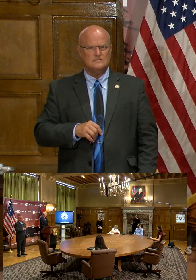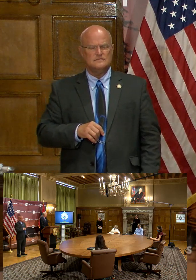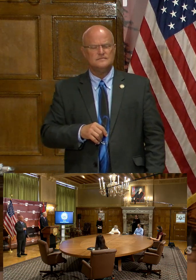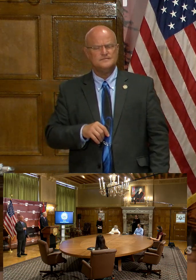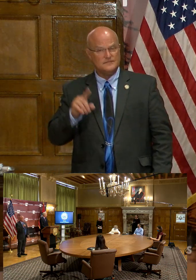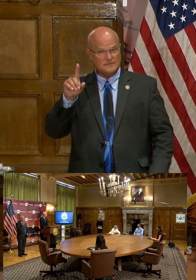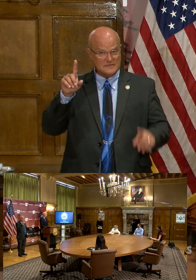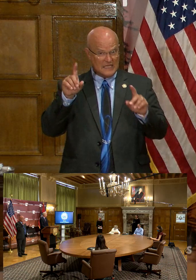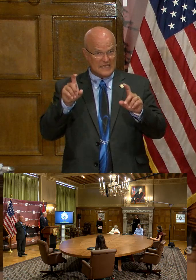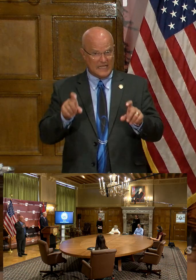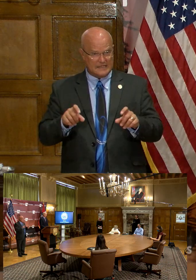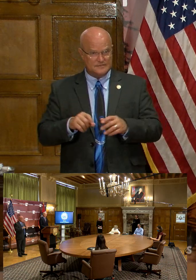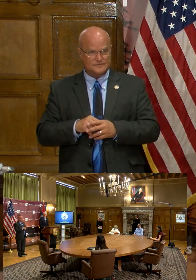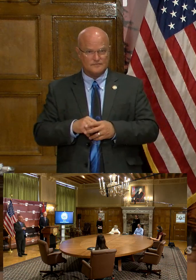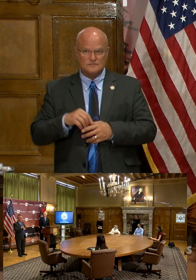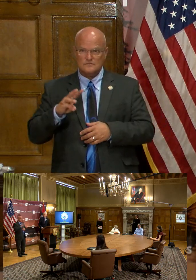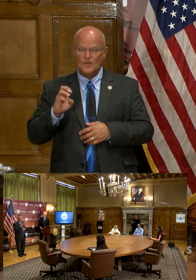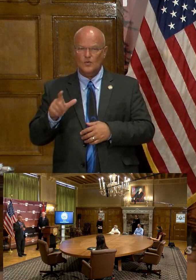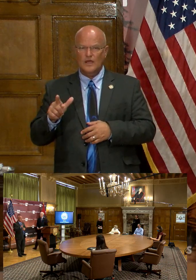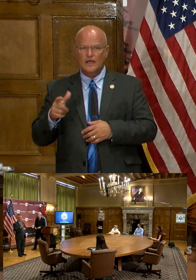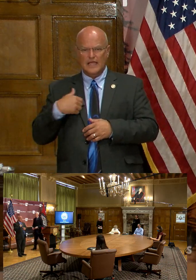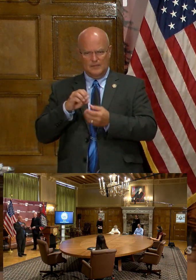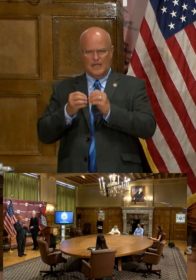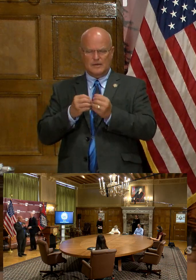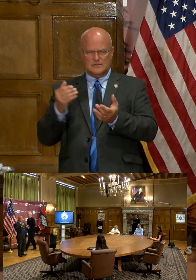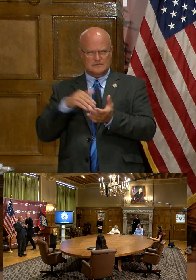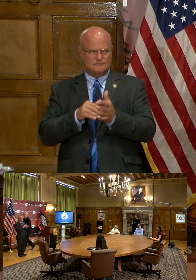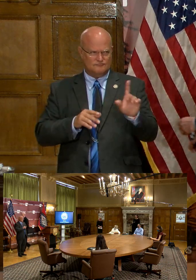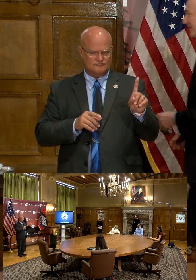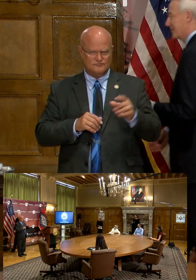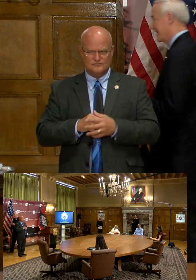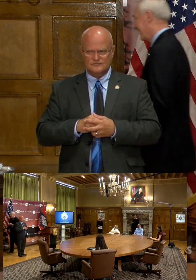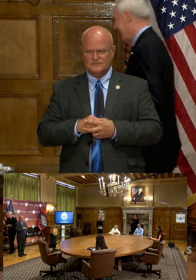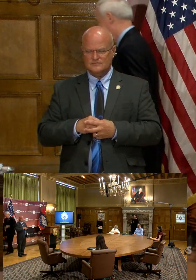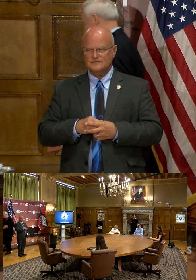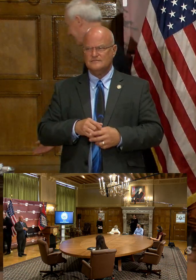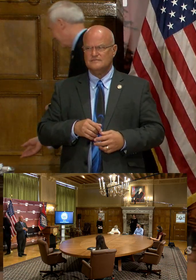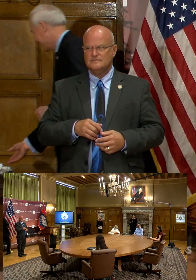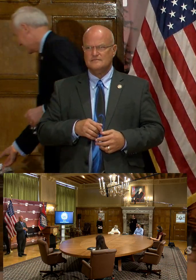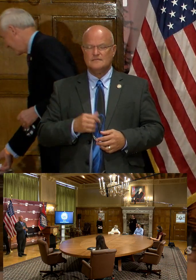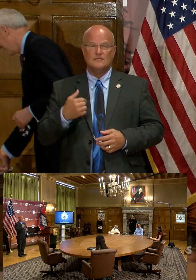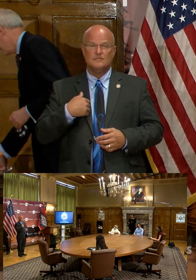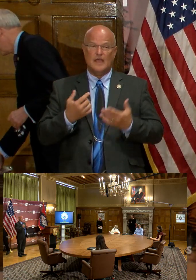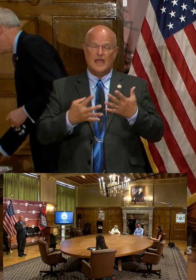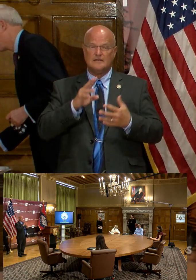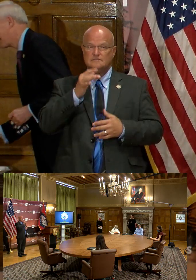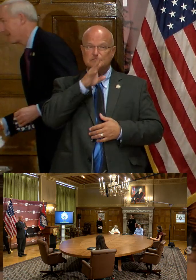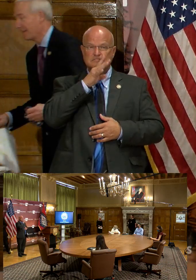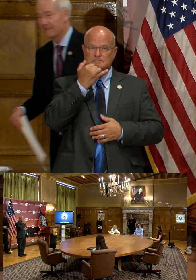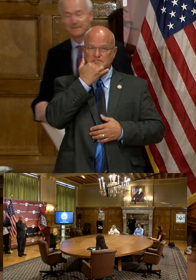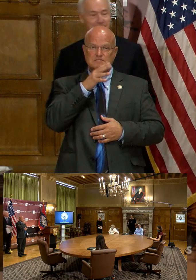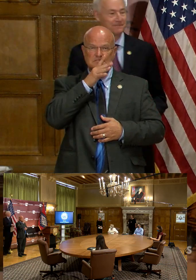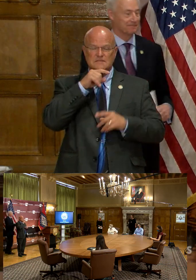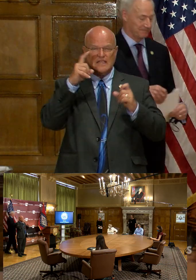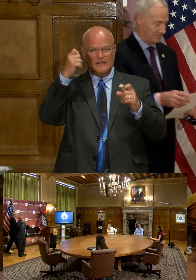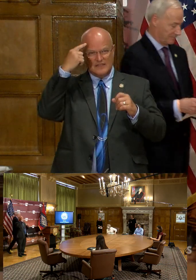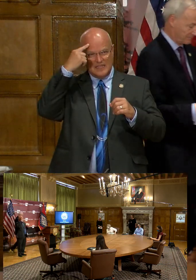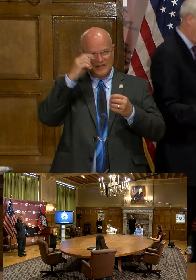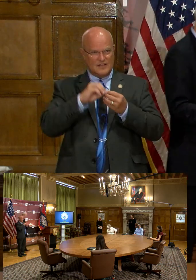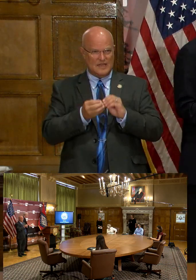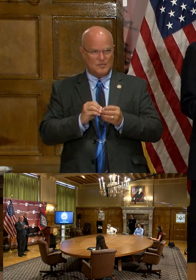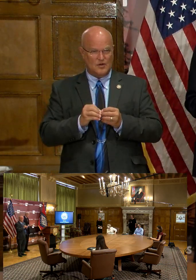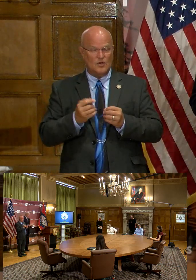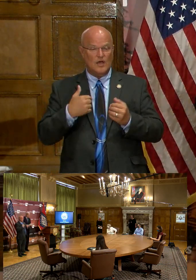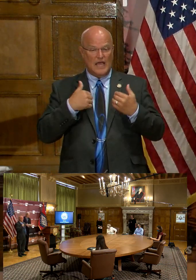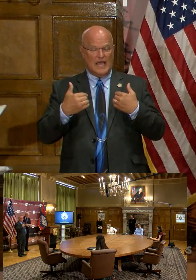A test? Well, I'll get my numbers here. I may have spoken when I gave the governor